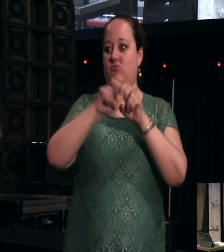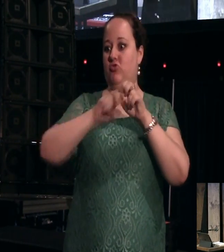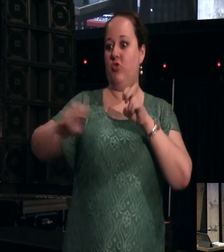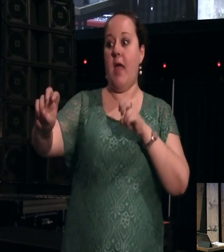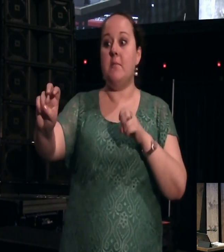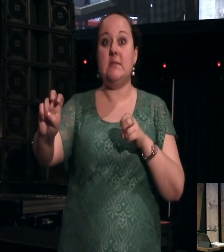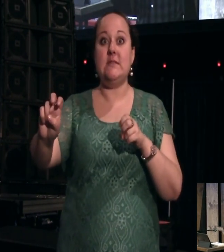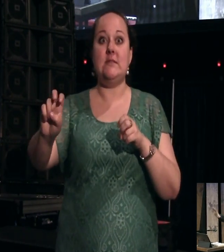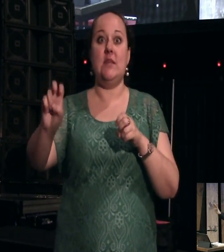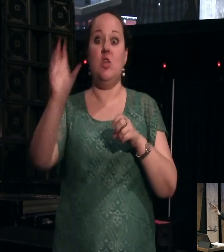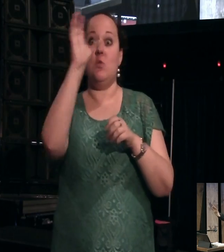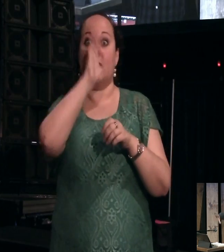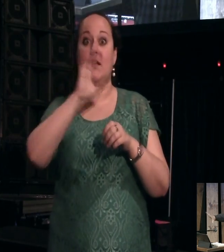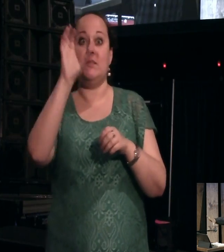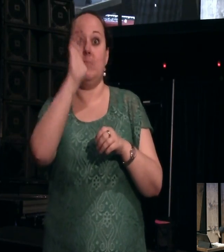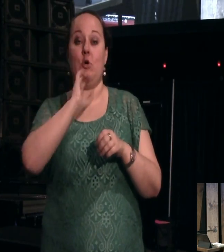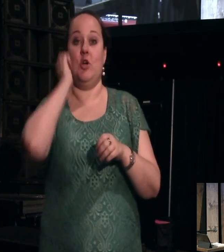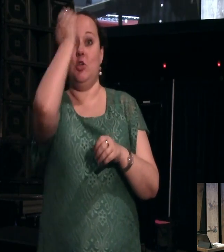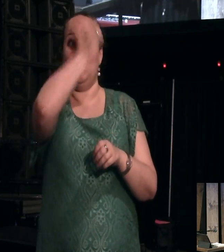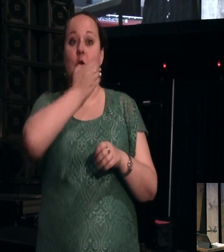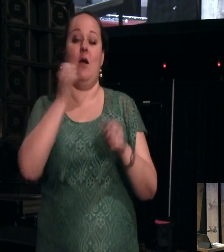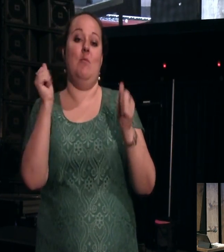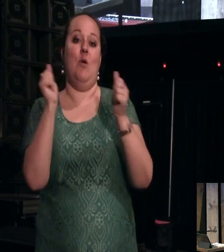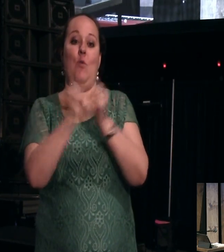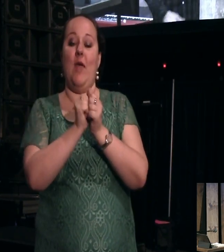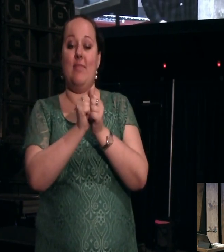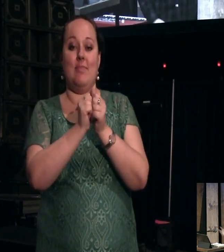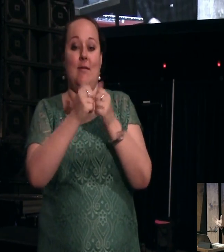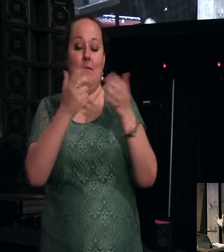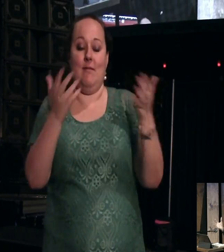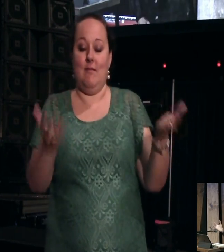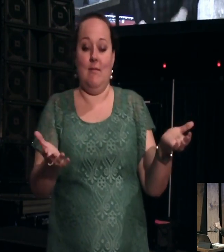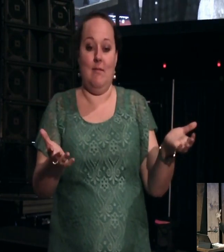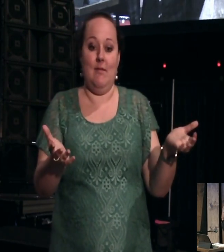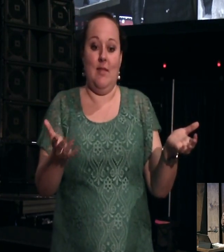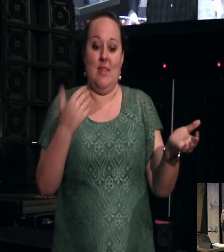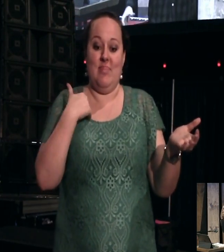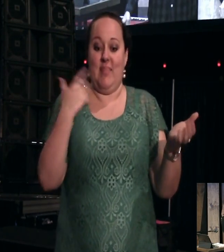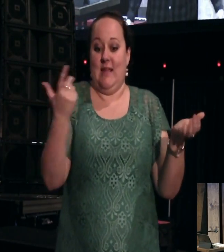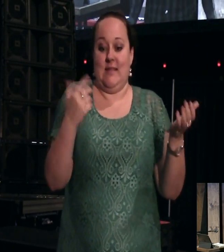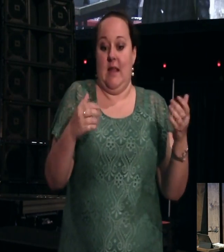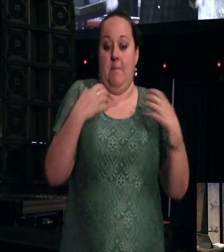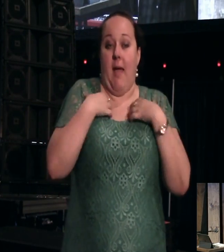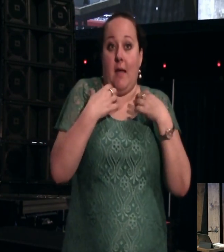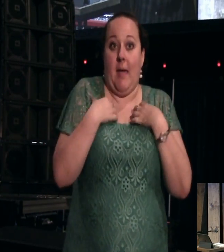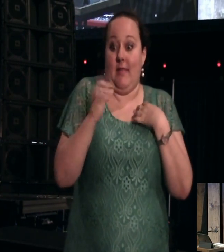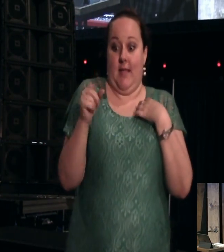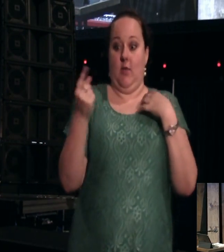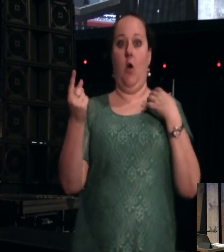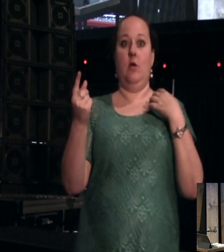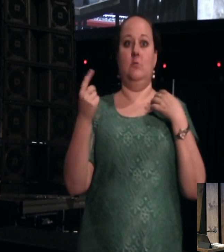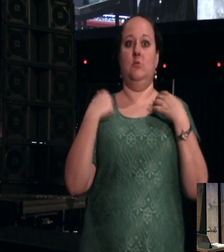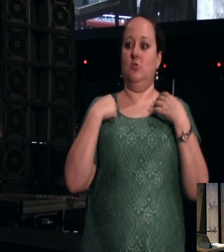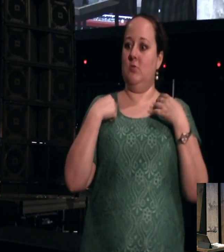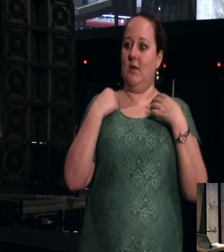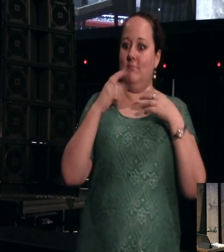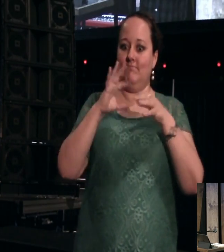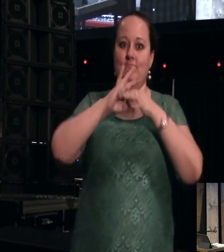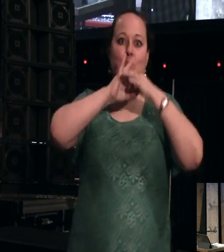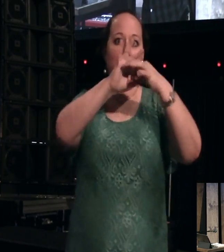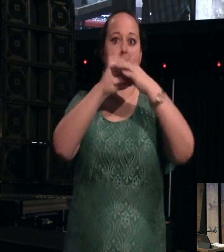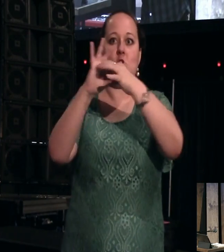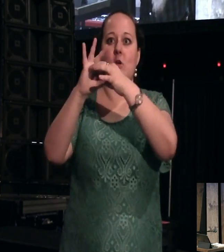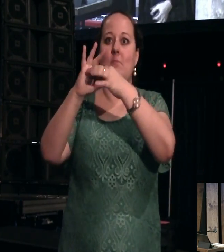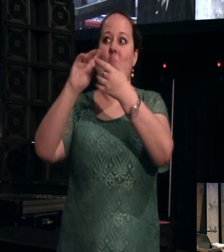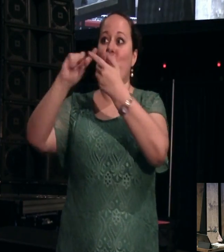going. Go on random road trips. You can explore Europe with just Contents in a